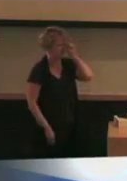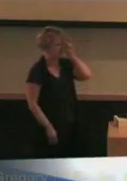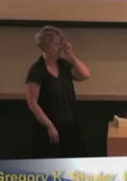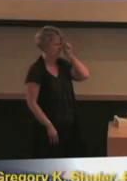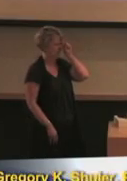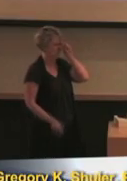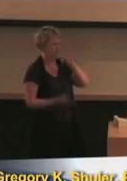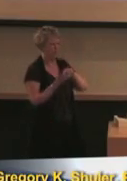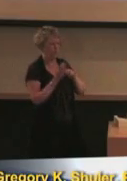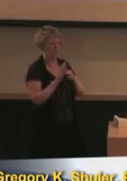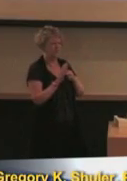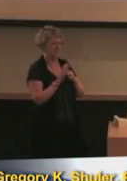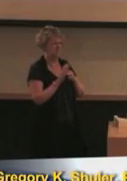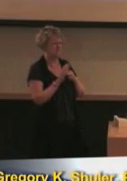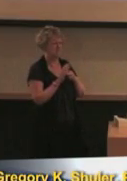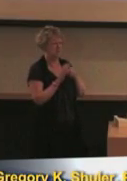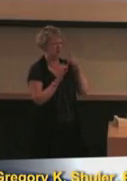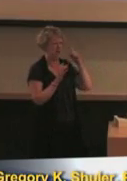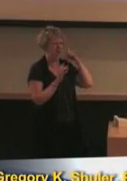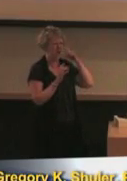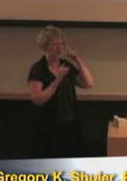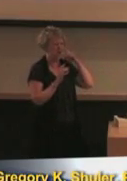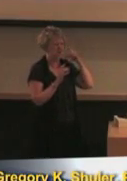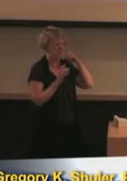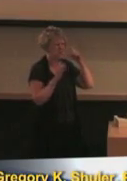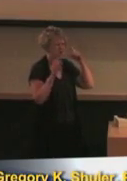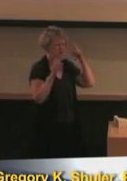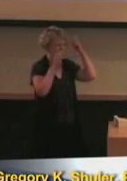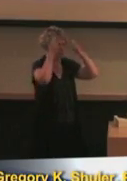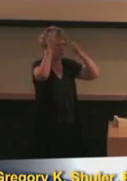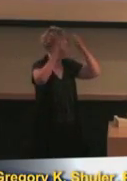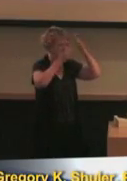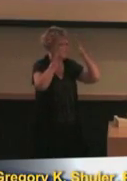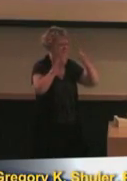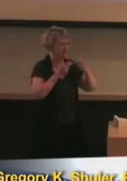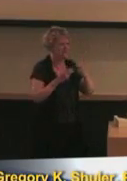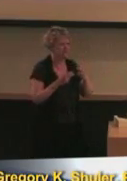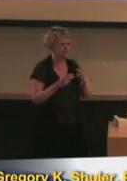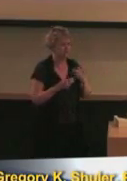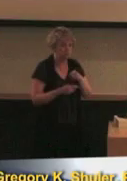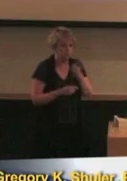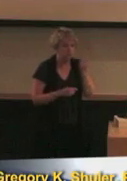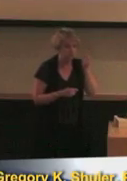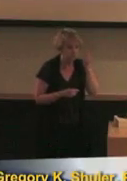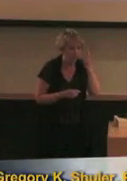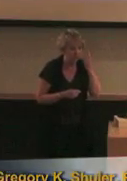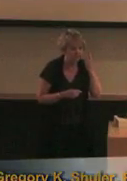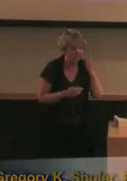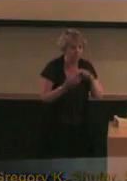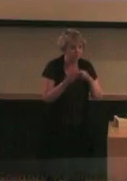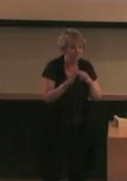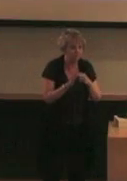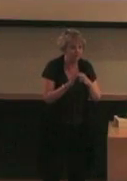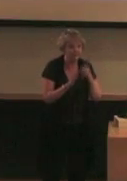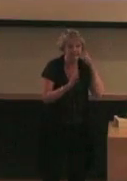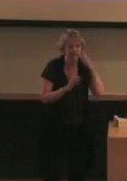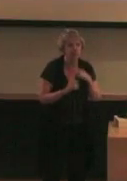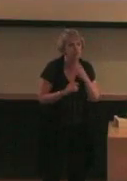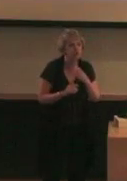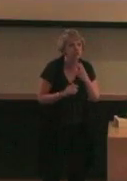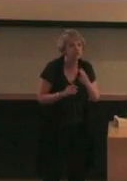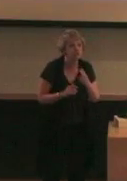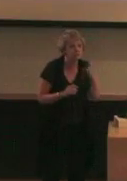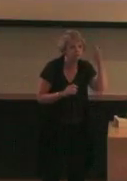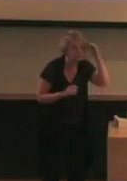auditory hallucinations mean. So a sign may be like this, you understand auditory hallucinations. Bottom line